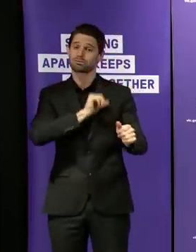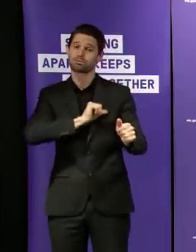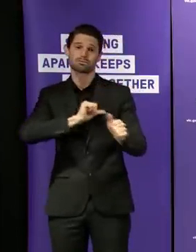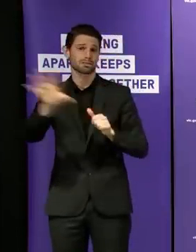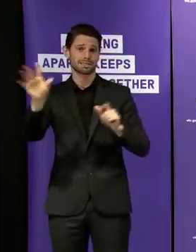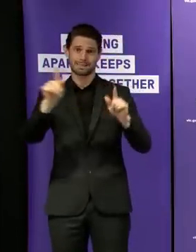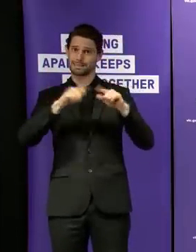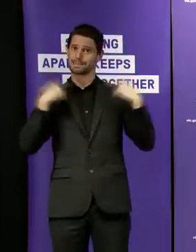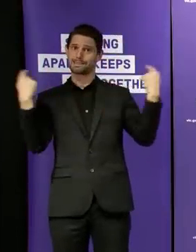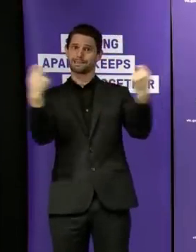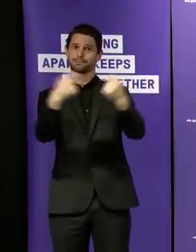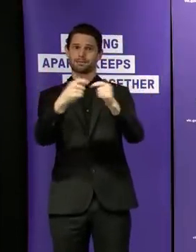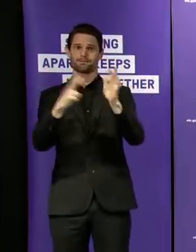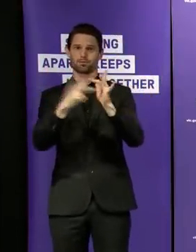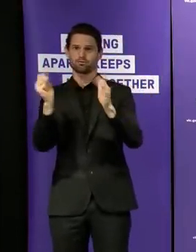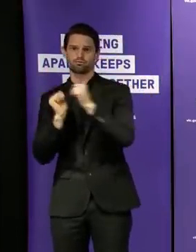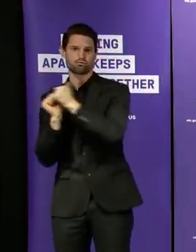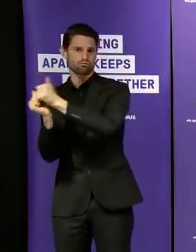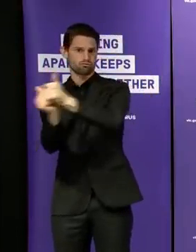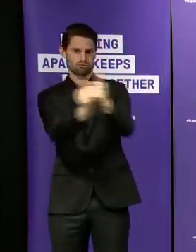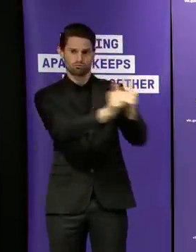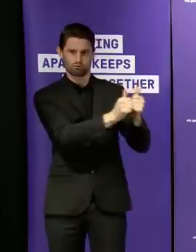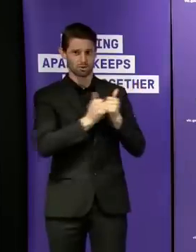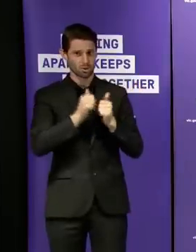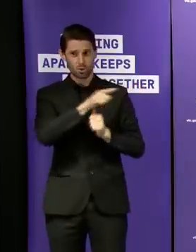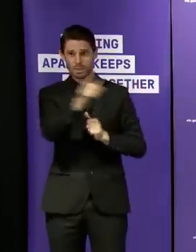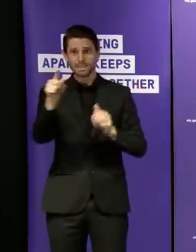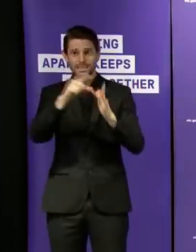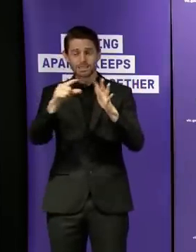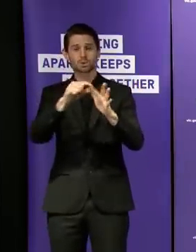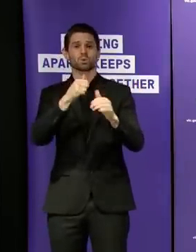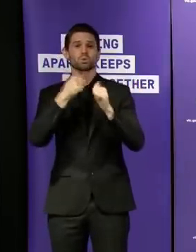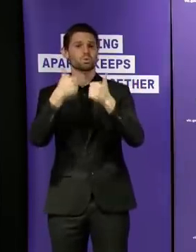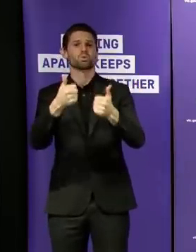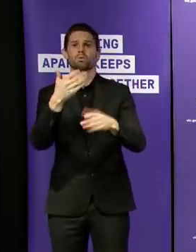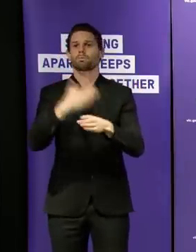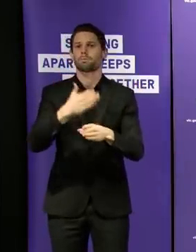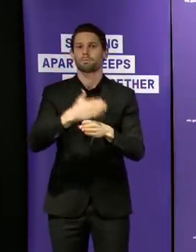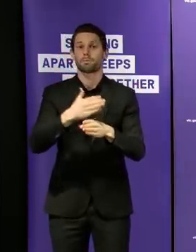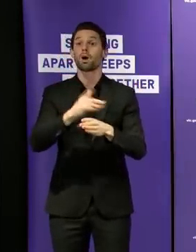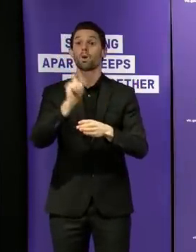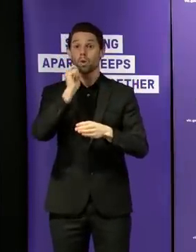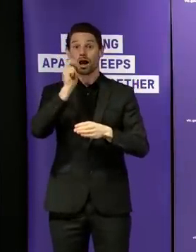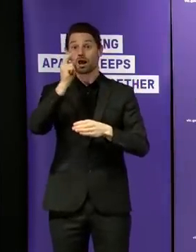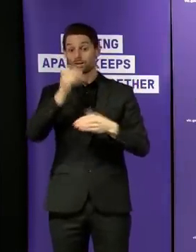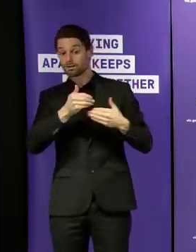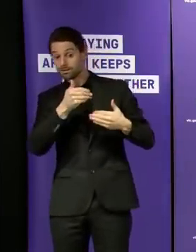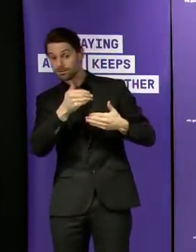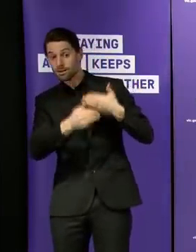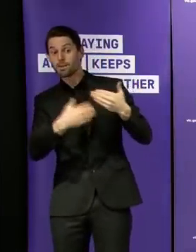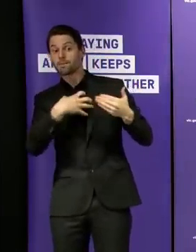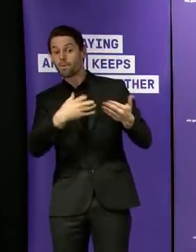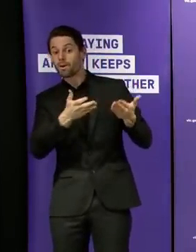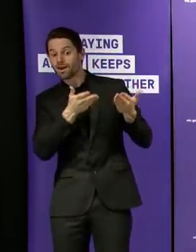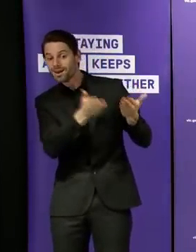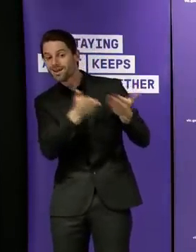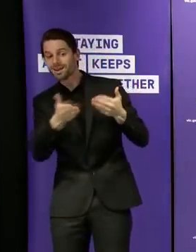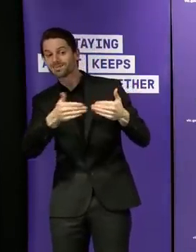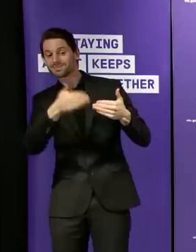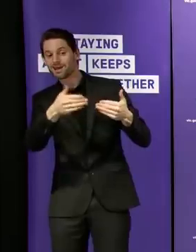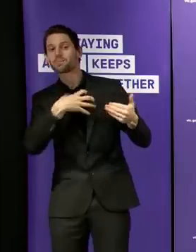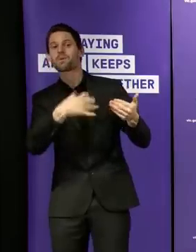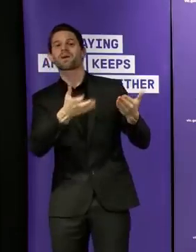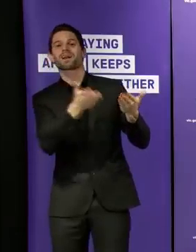amazing things. That is something to be optimistic about. We'll be able to take these steps because they are safe steps.